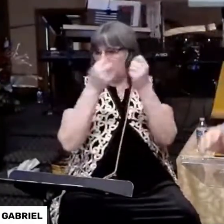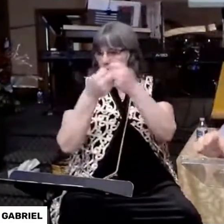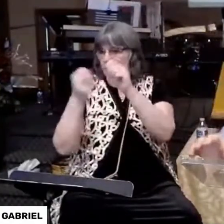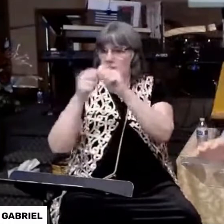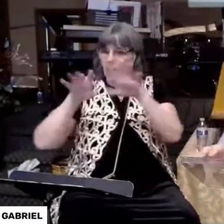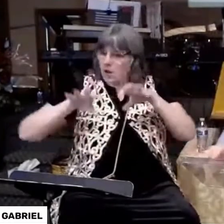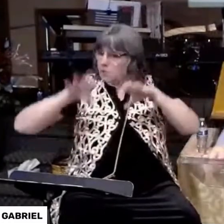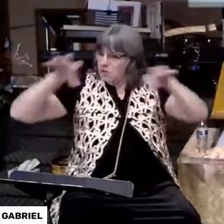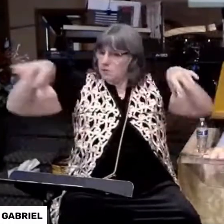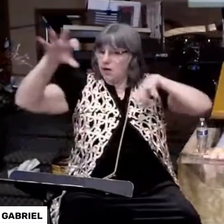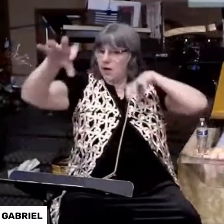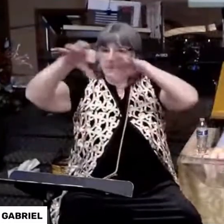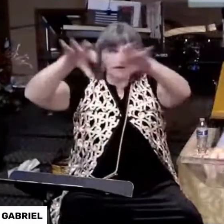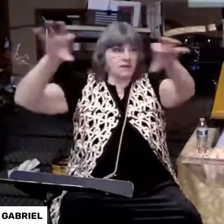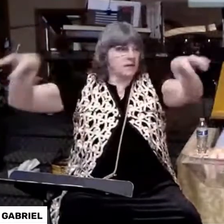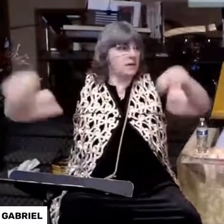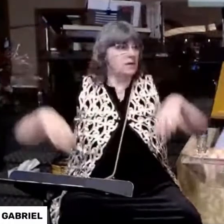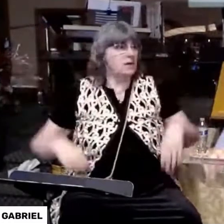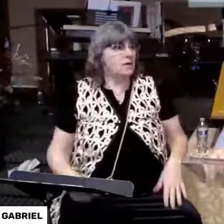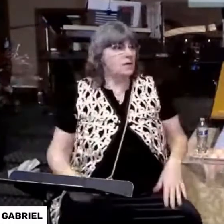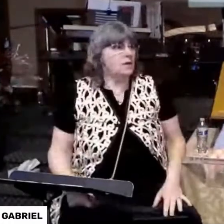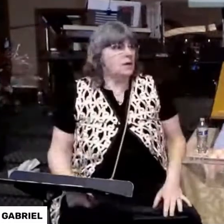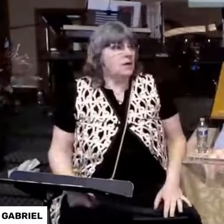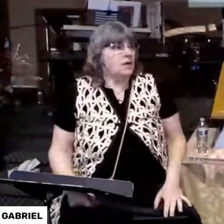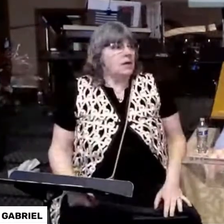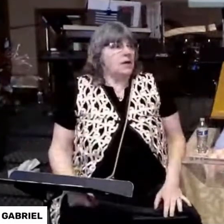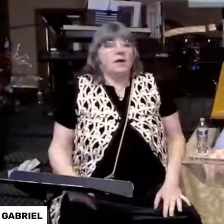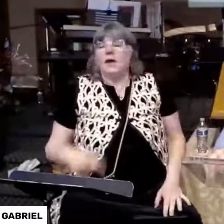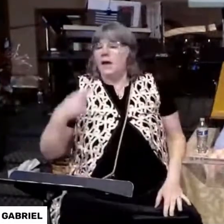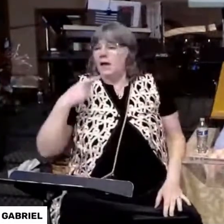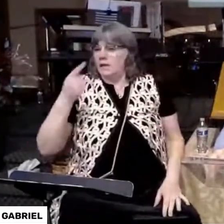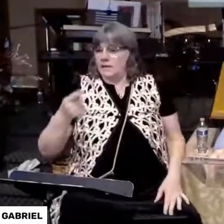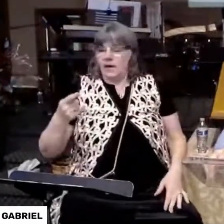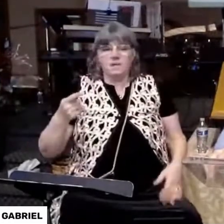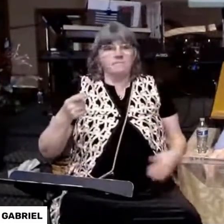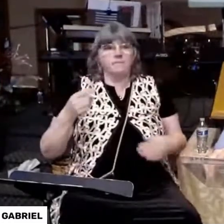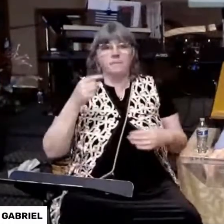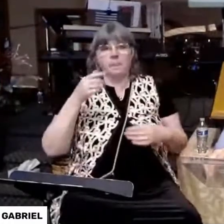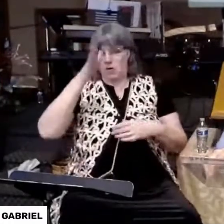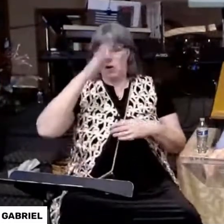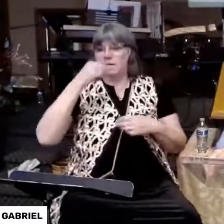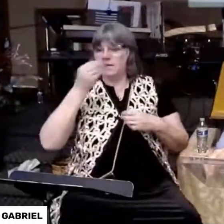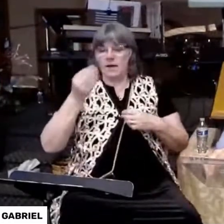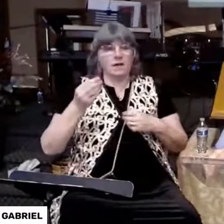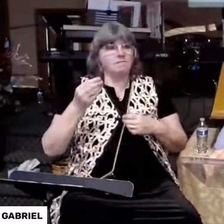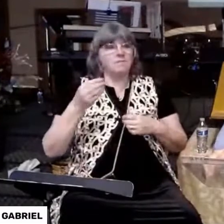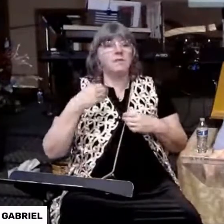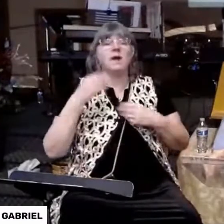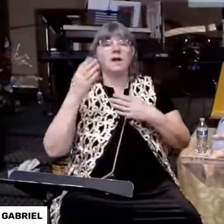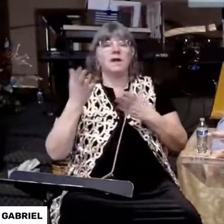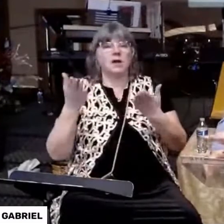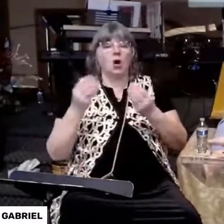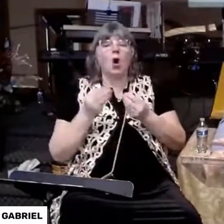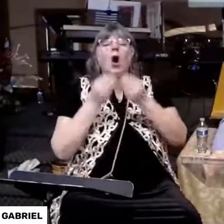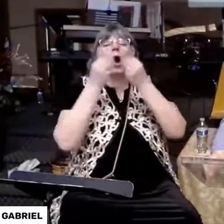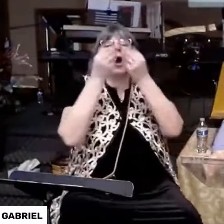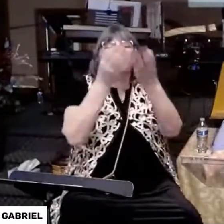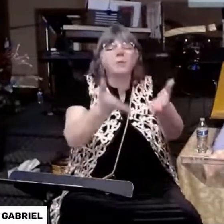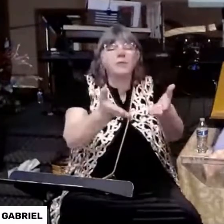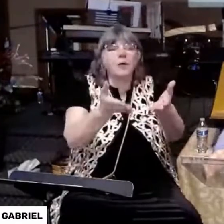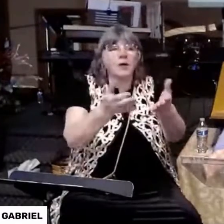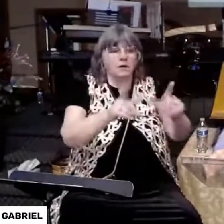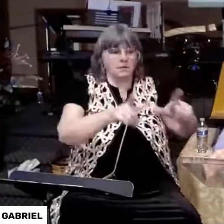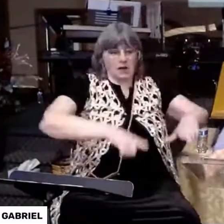reminded them the commandments. And then he said, here, I put before you life and death. Life is as in obedience, death as in